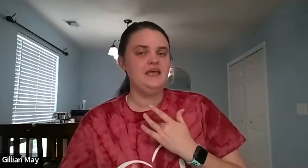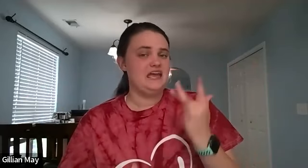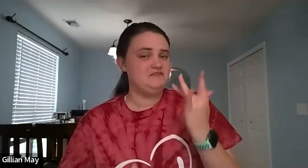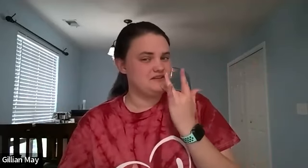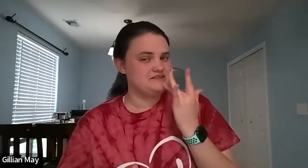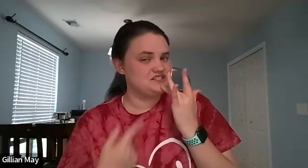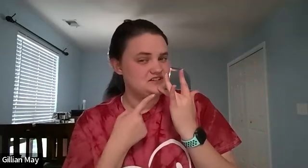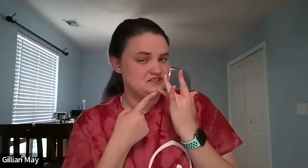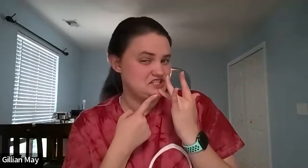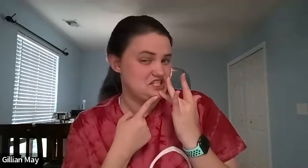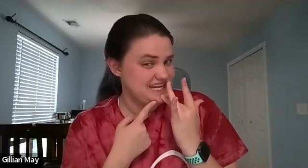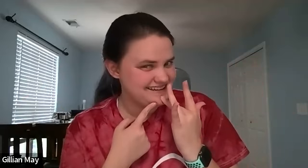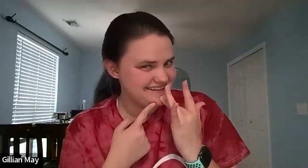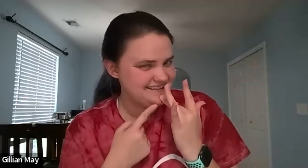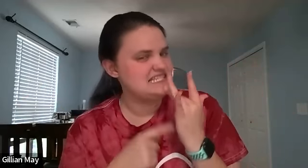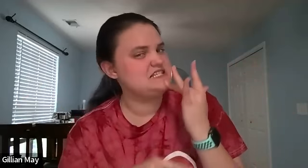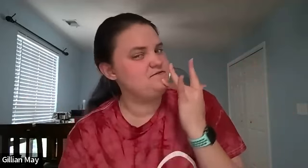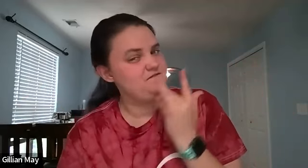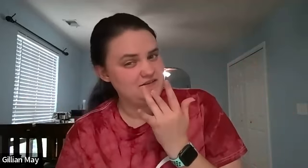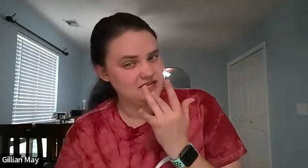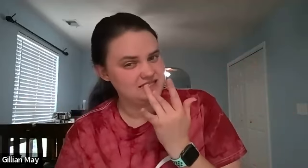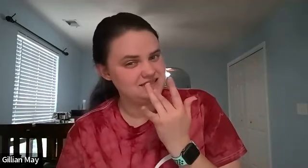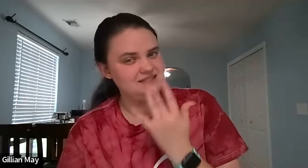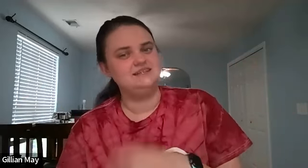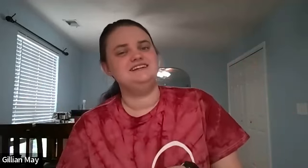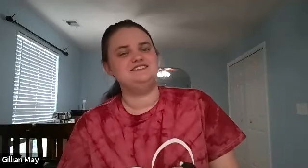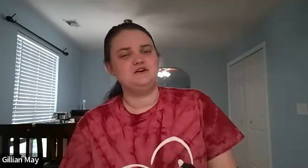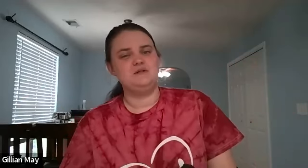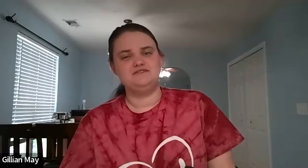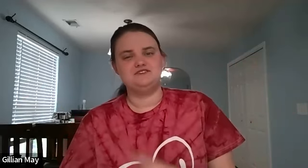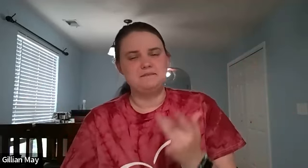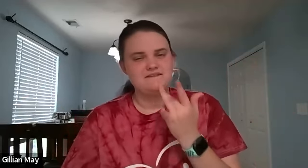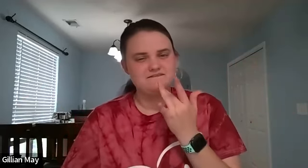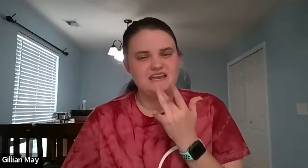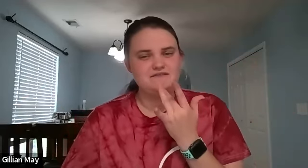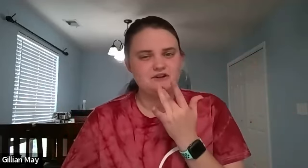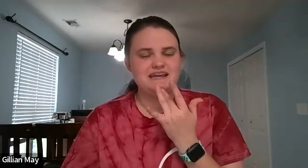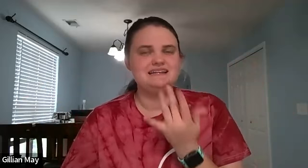If you leave it just on your chin, this is favorite. So like if you're saying my favorite